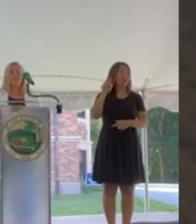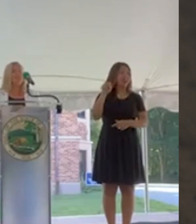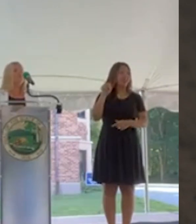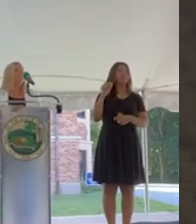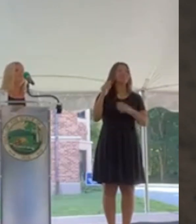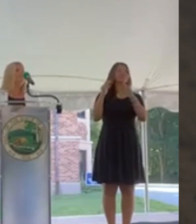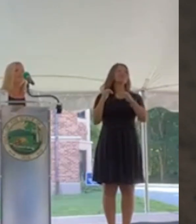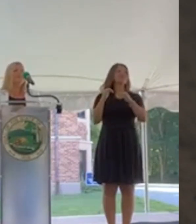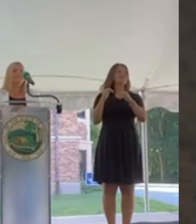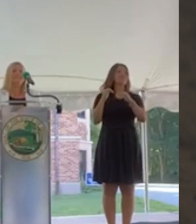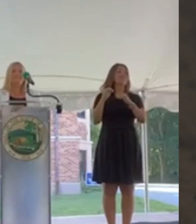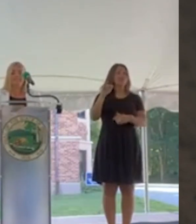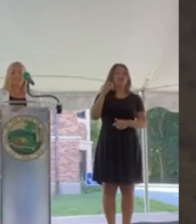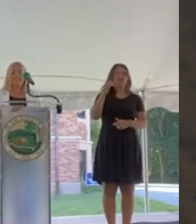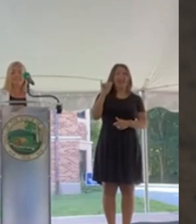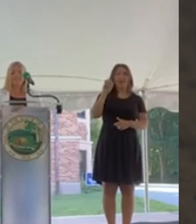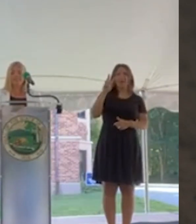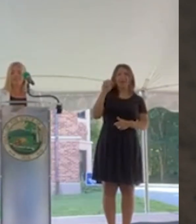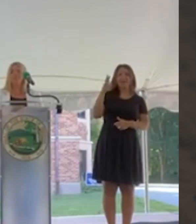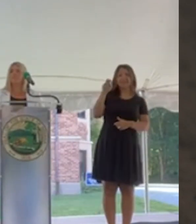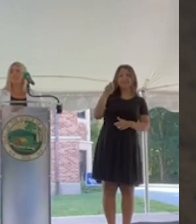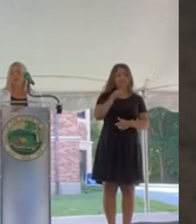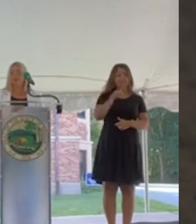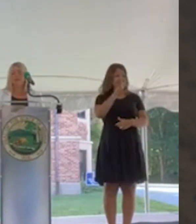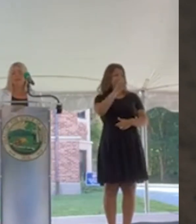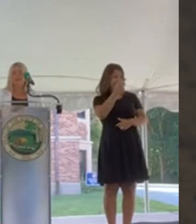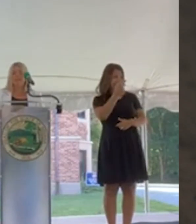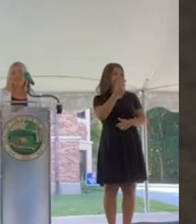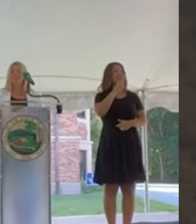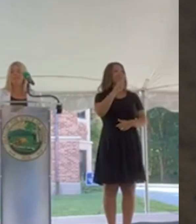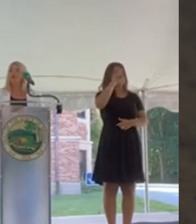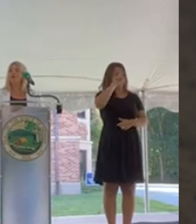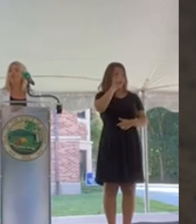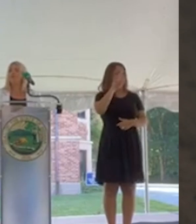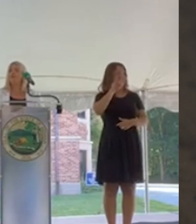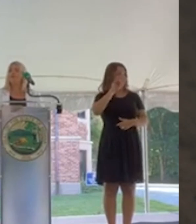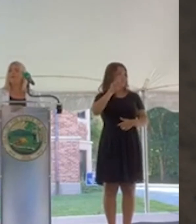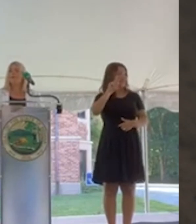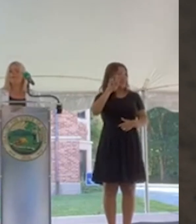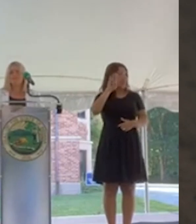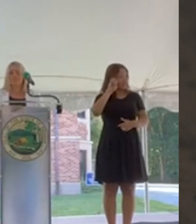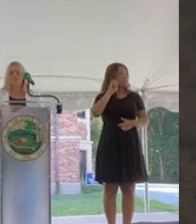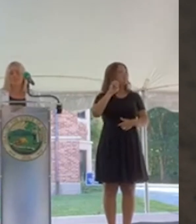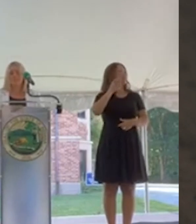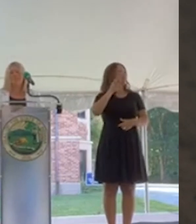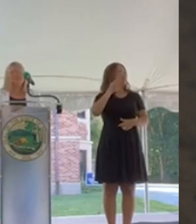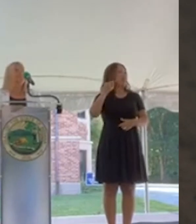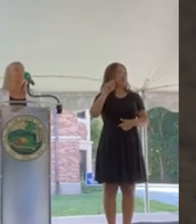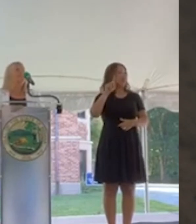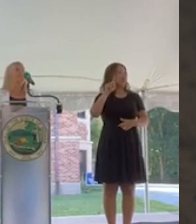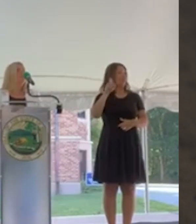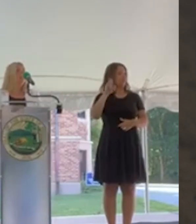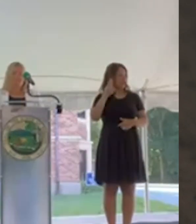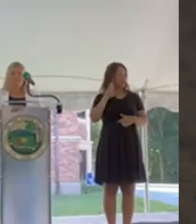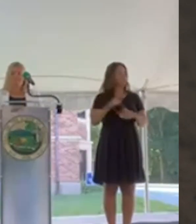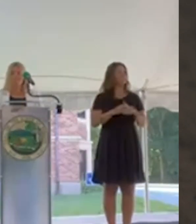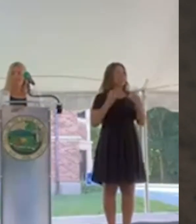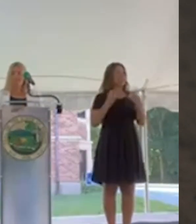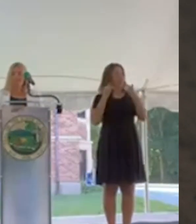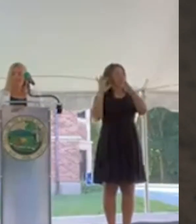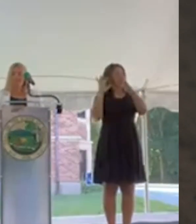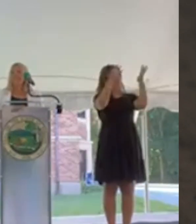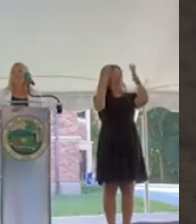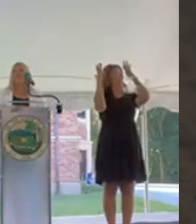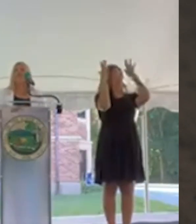Wilson, Superintendent David Giesland, Jeremy Hawk, Kim Cause, and Matt Kruger. Let's give them all a round